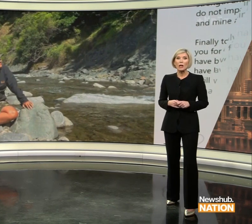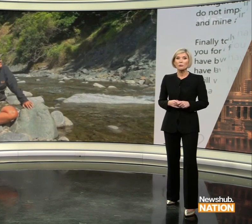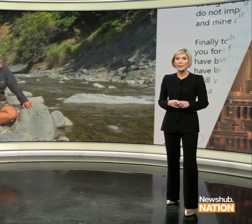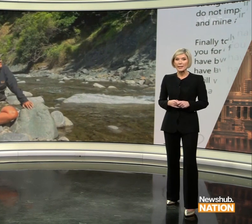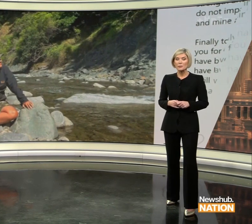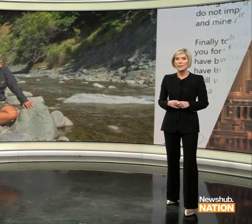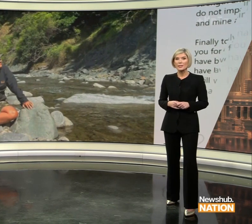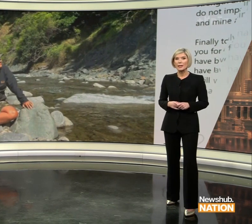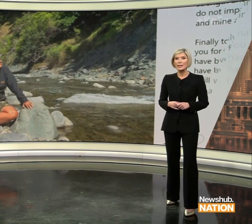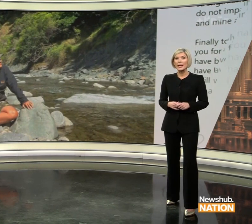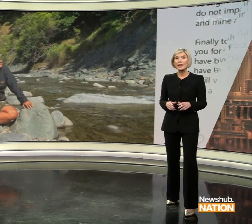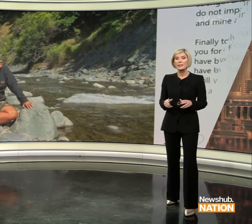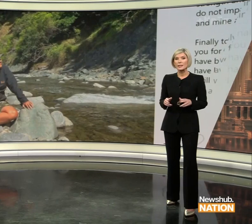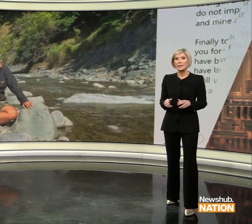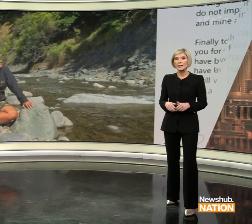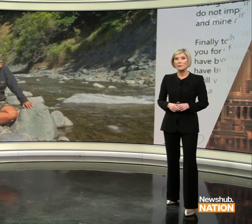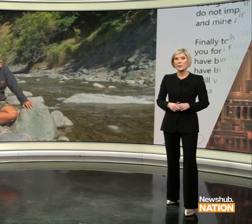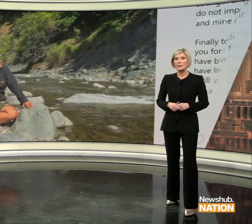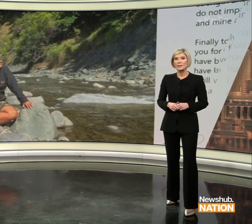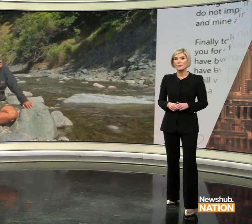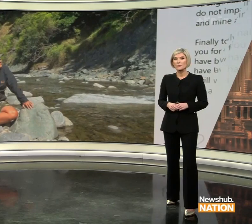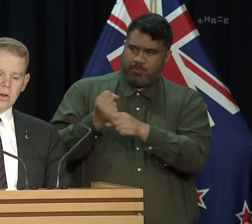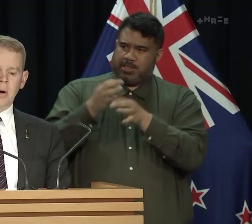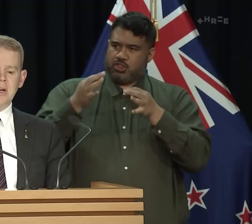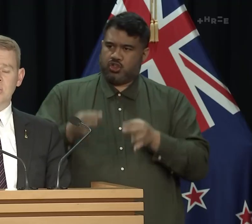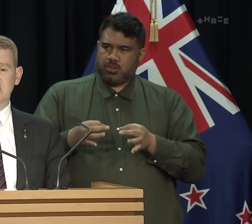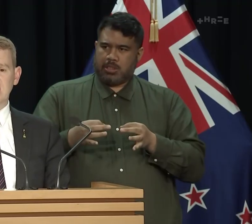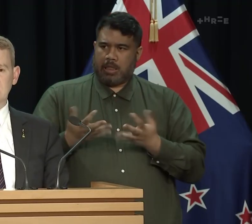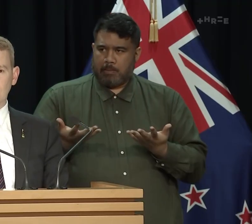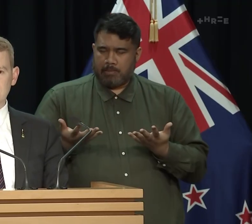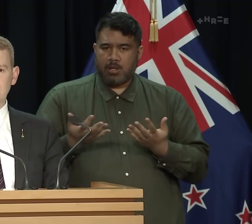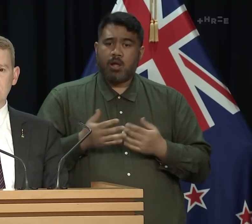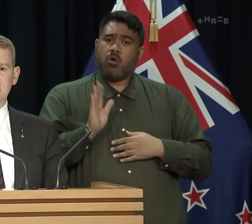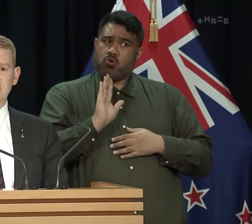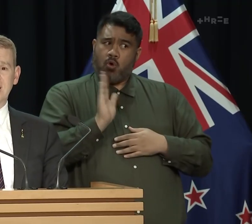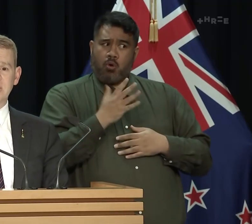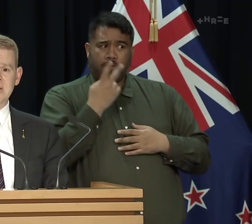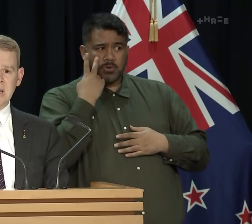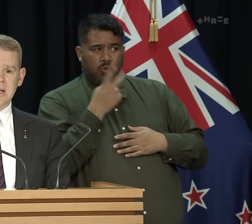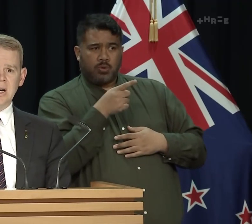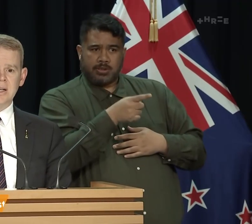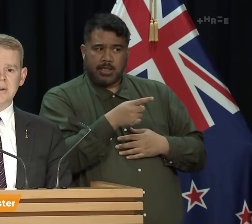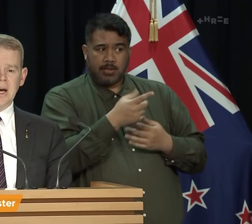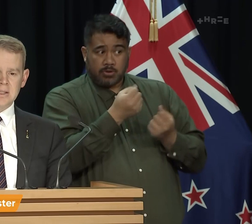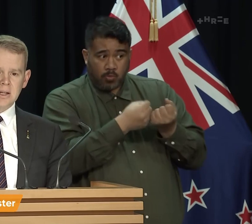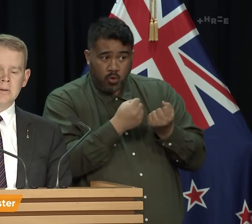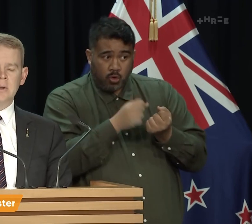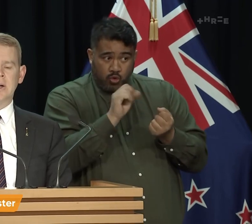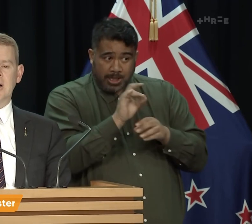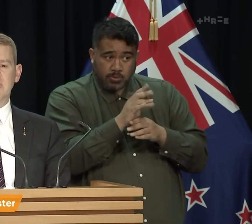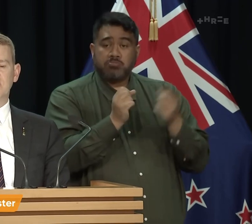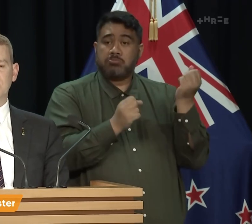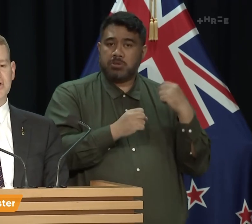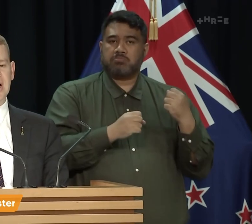engulfing his minister and his government. I made sure that she had got support, that she had been seeing a councillor.